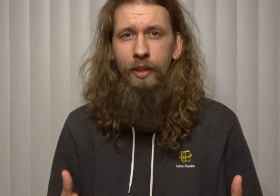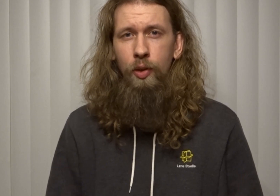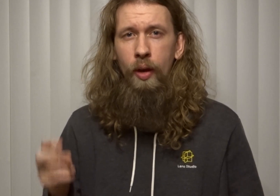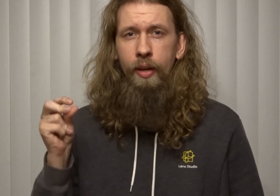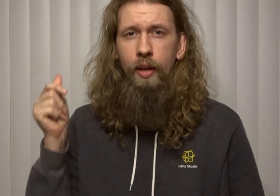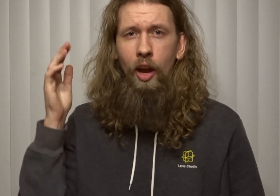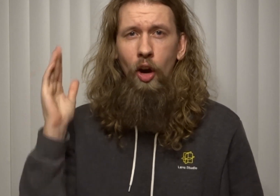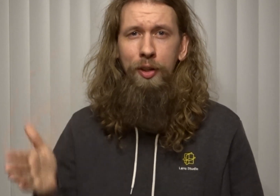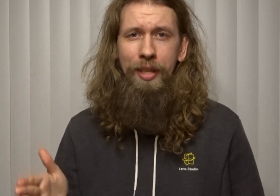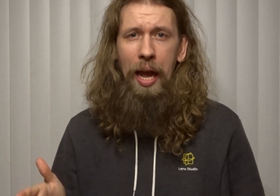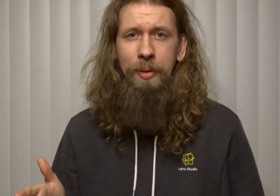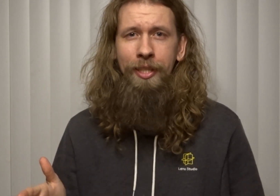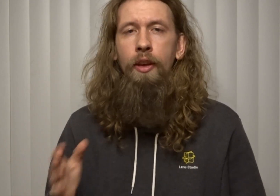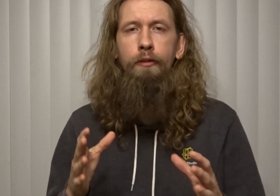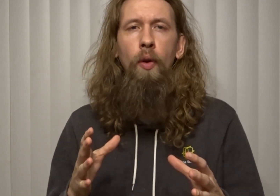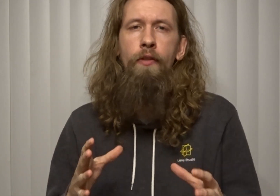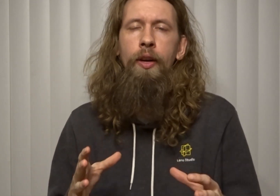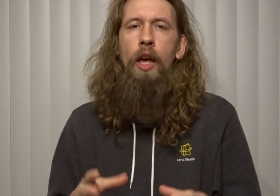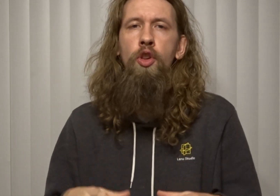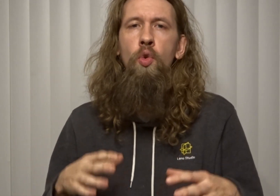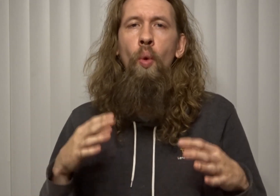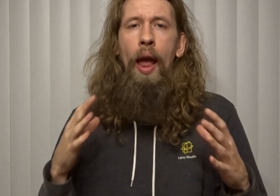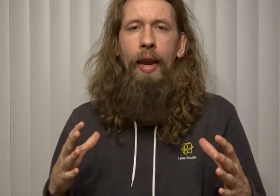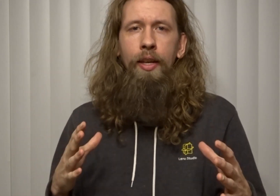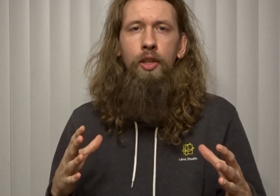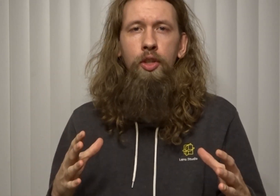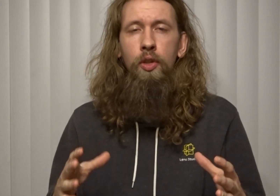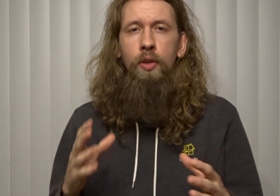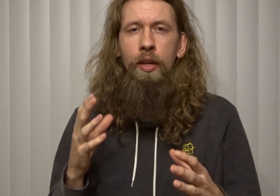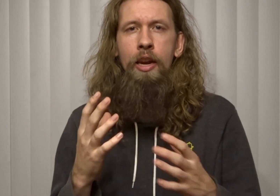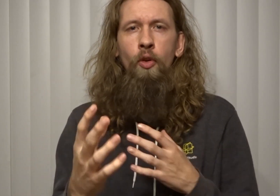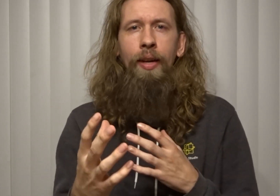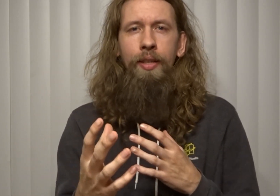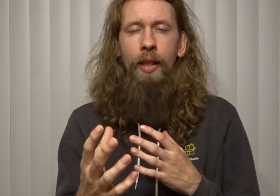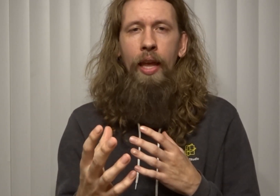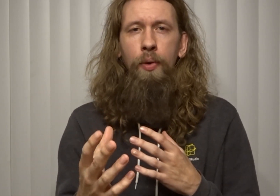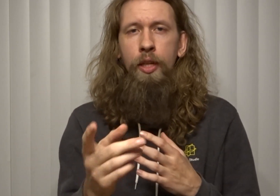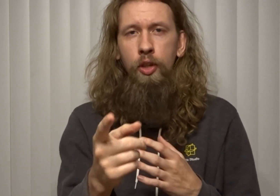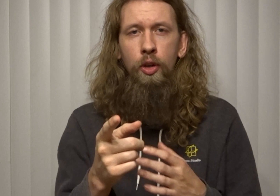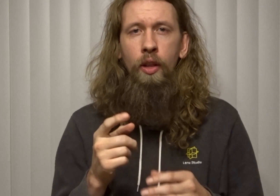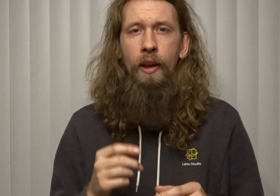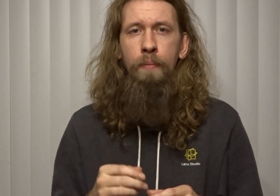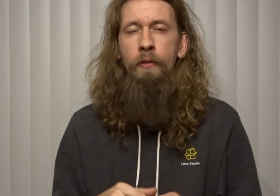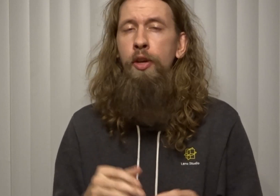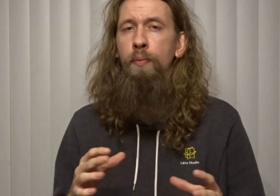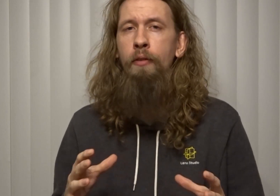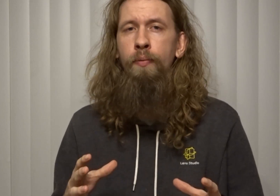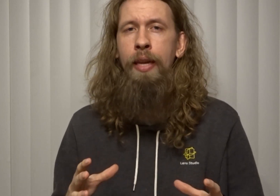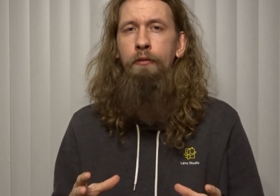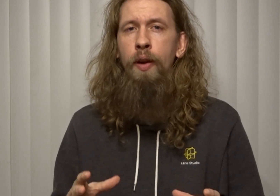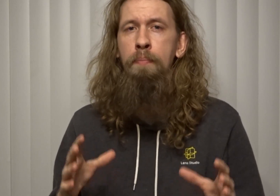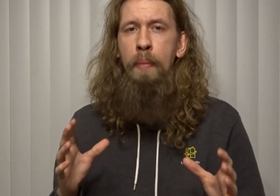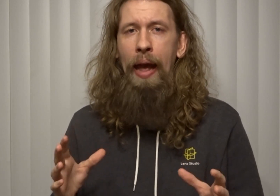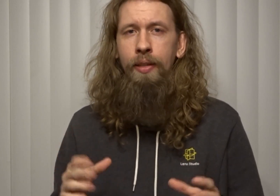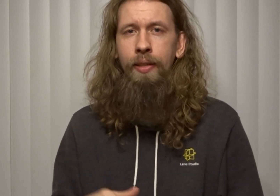so I hard stopped. Therefore, I figured out a new way to integrate sign language into your life by featuring my deaf friend Matt.